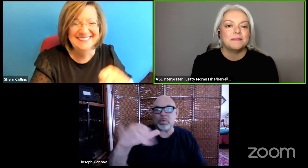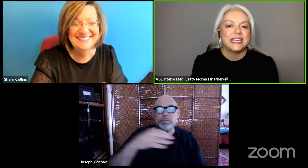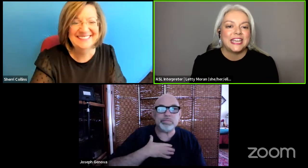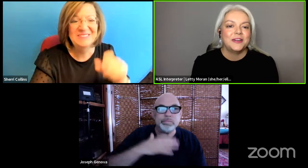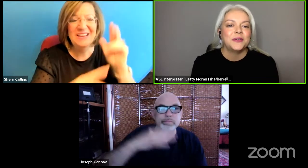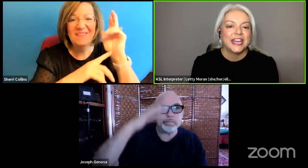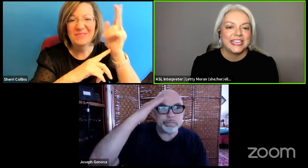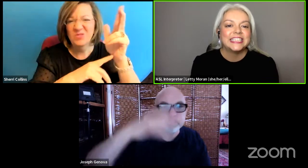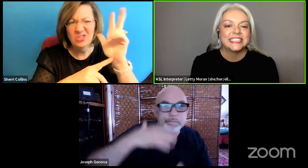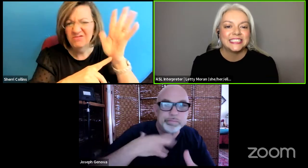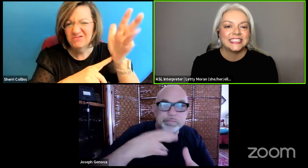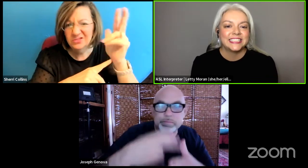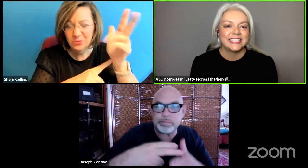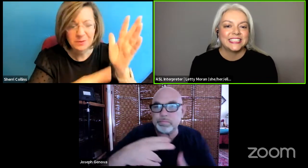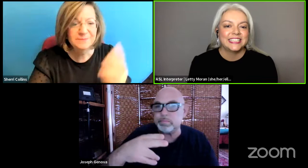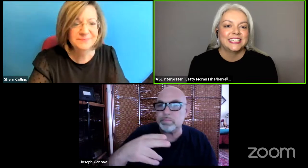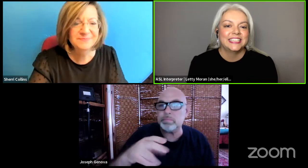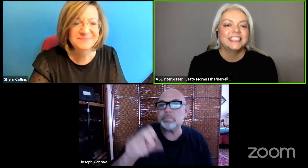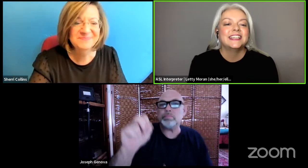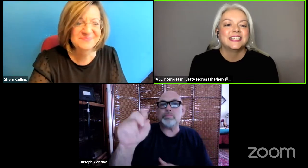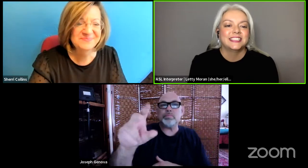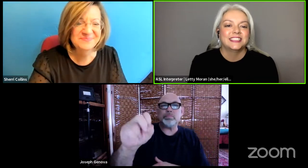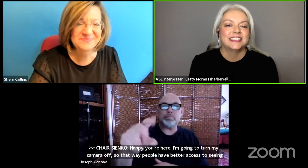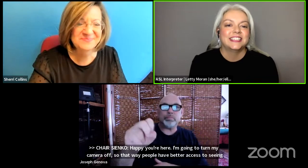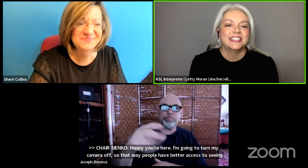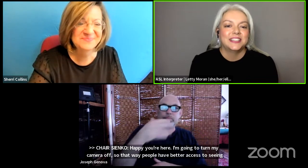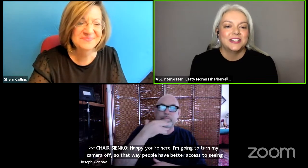Oh, I can Go begin. ahead with your Okay. comment.